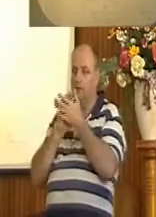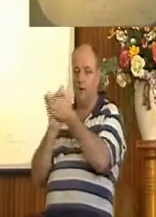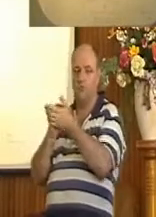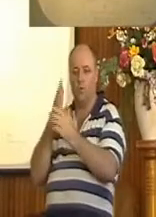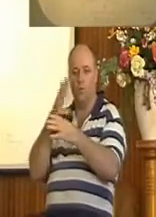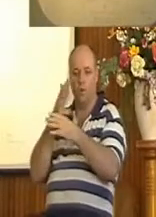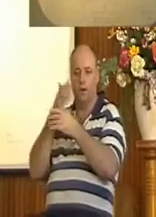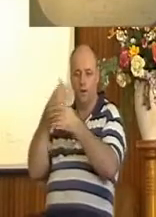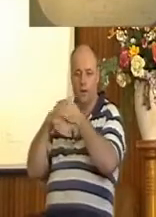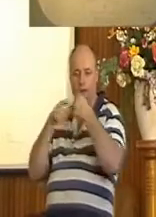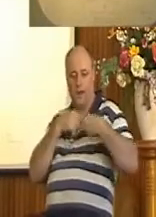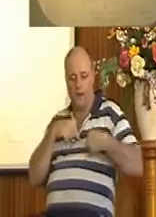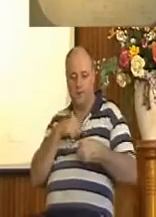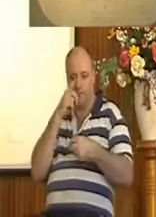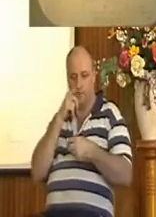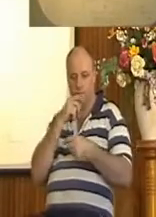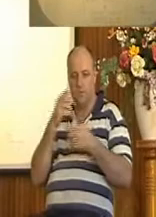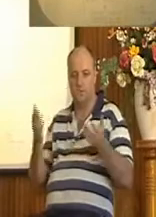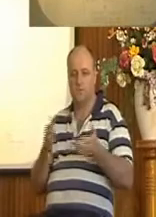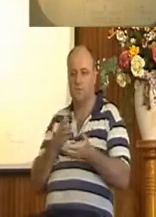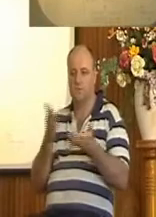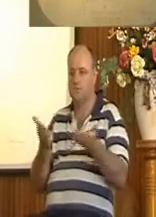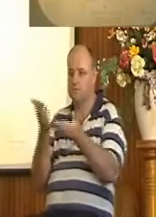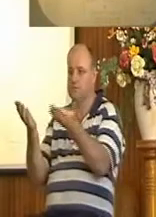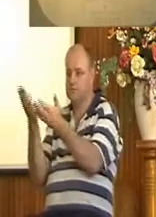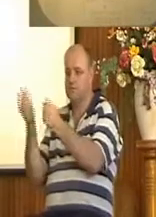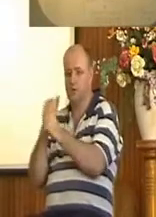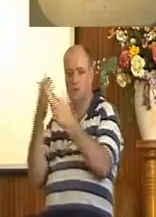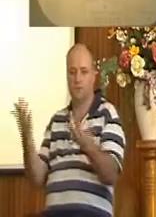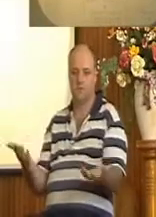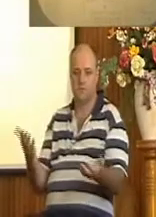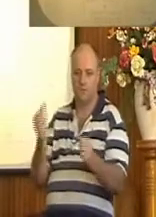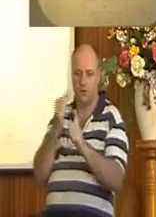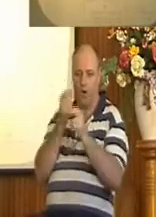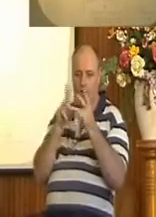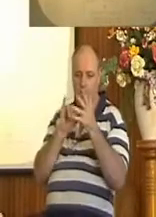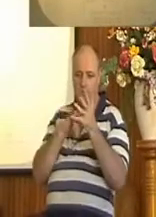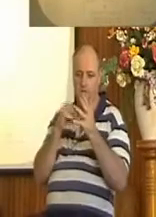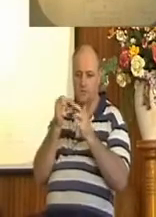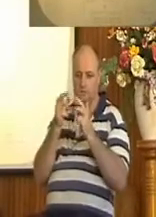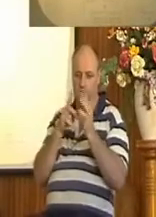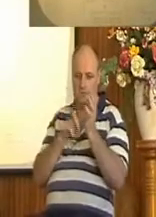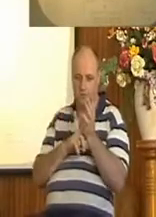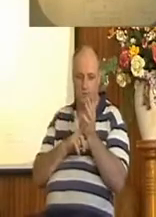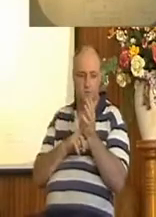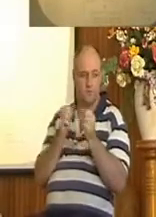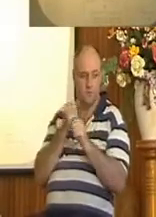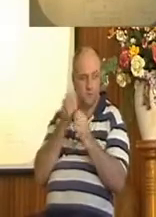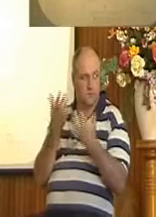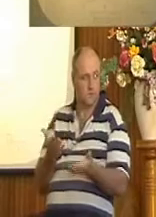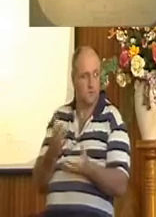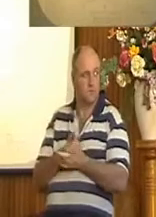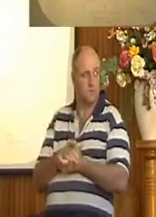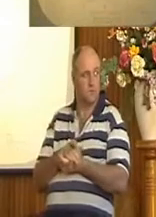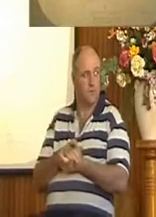spreading the Christian gospel. Inasmuch that in my bonds and in the defense and